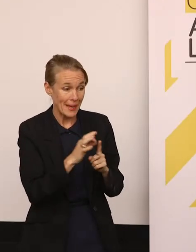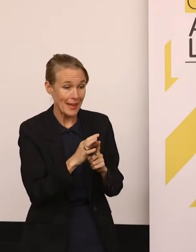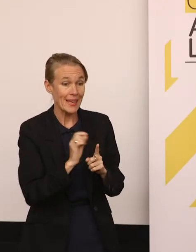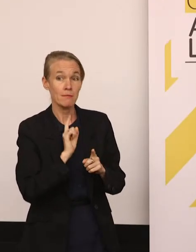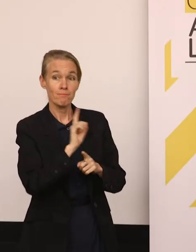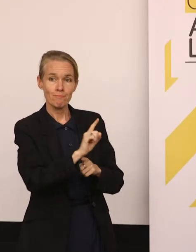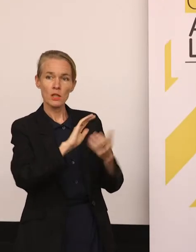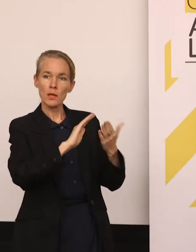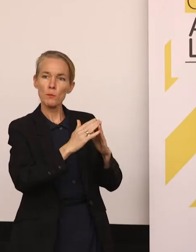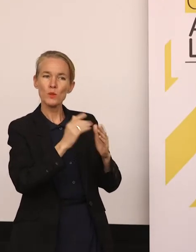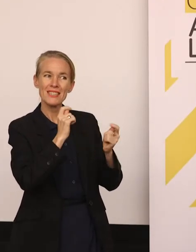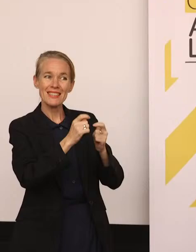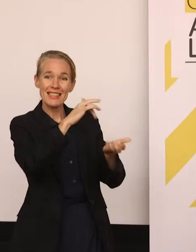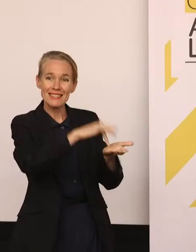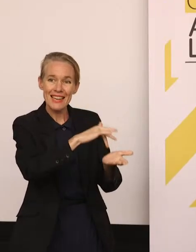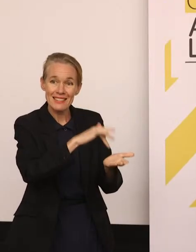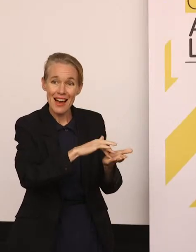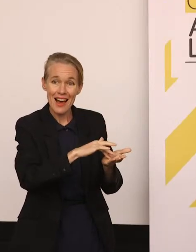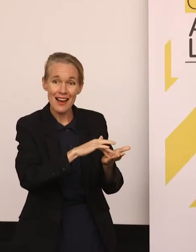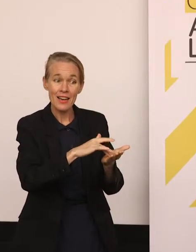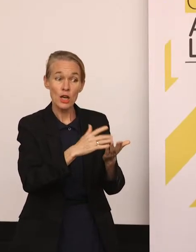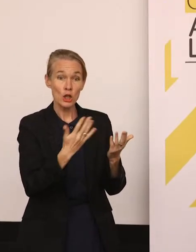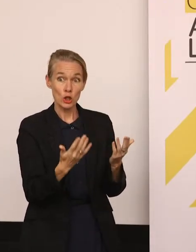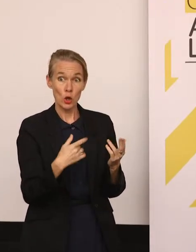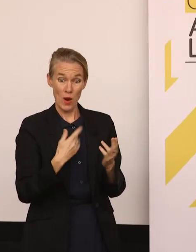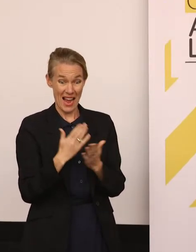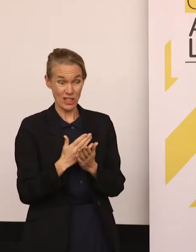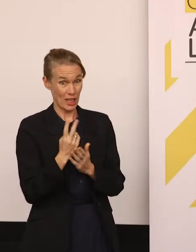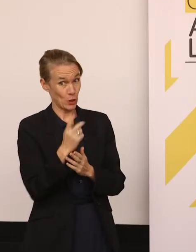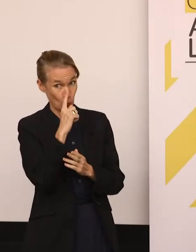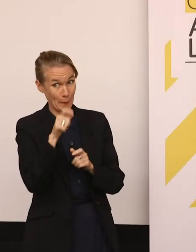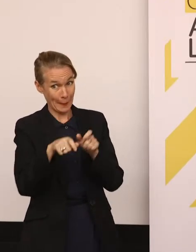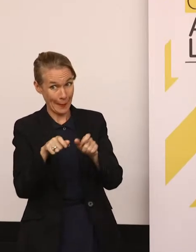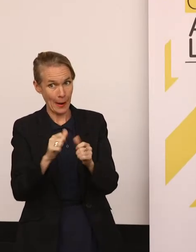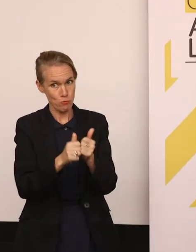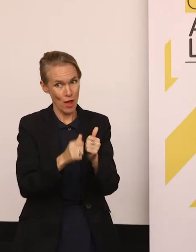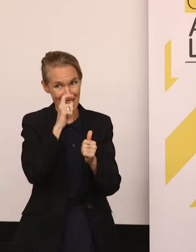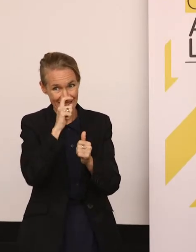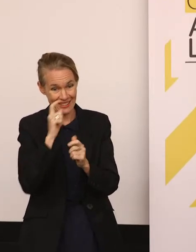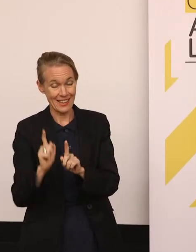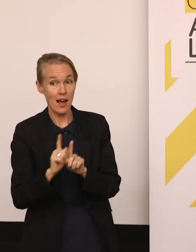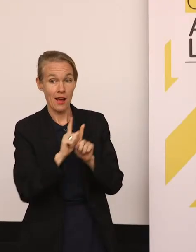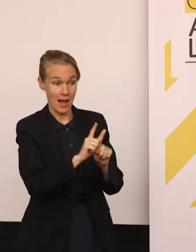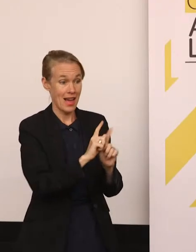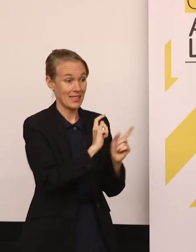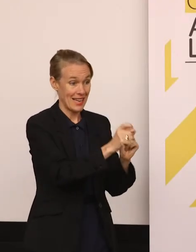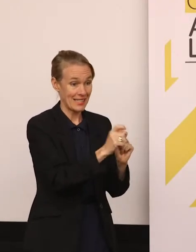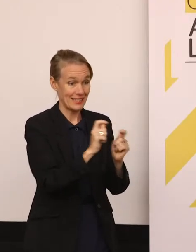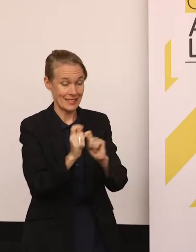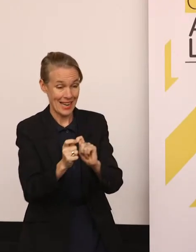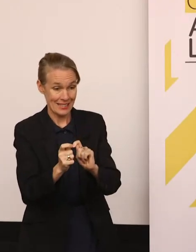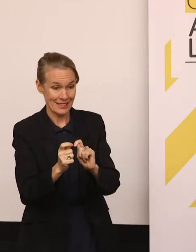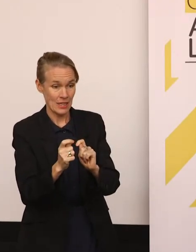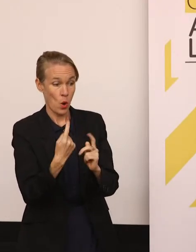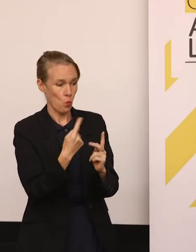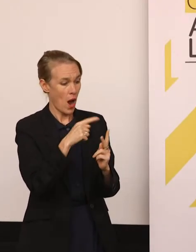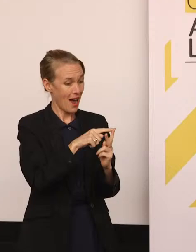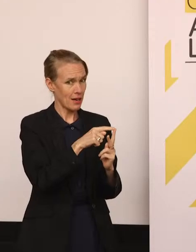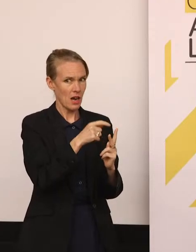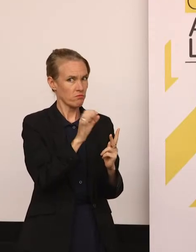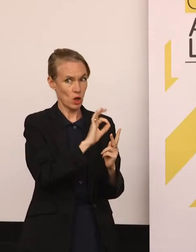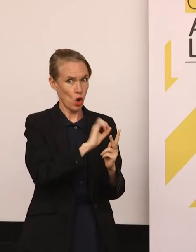2 siblings, one came back negative, one was a weak positive. Of course, that made a few hearts flutter, but